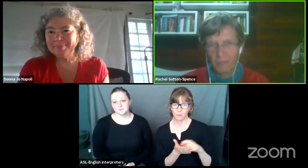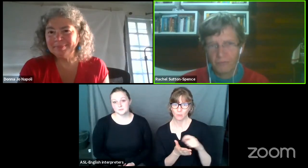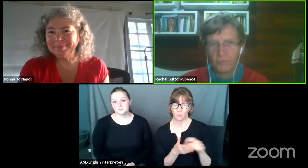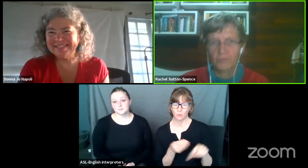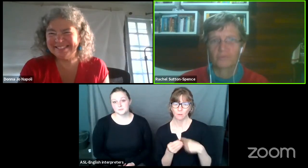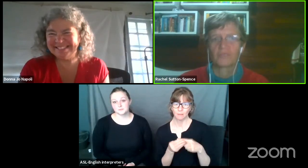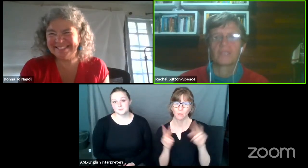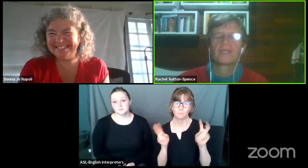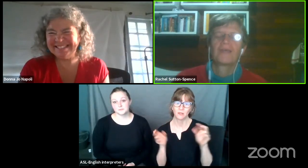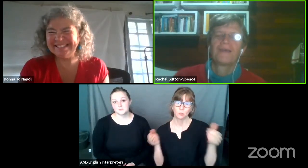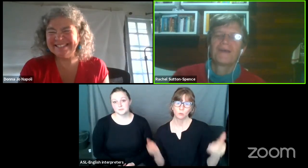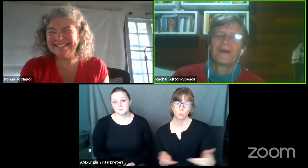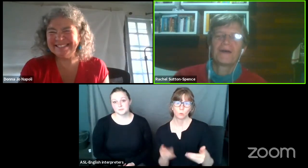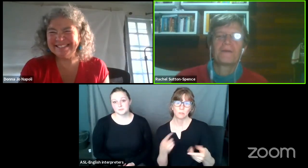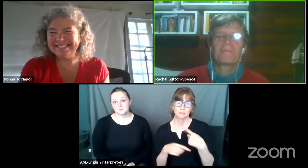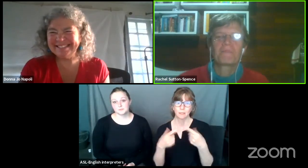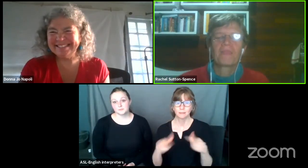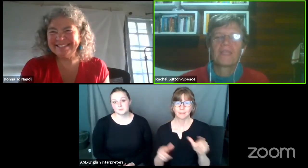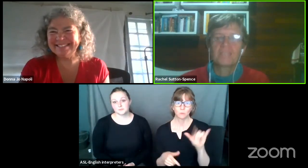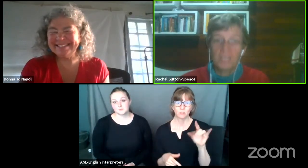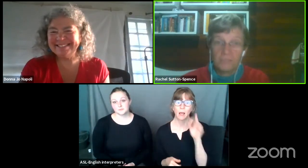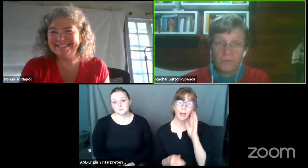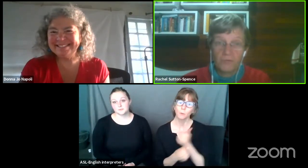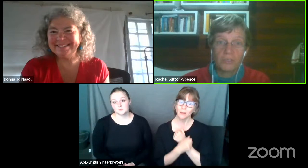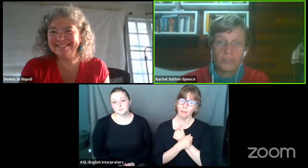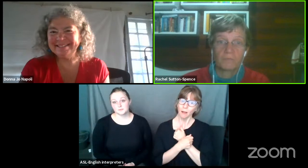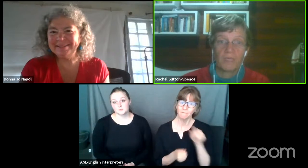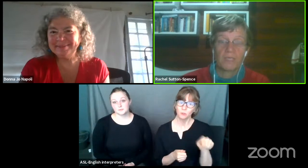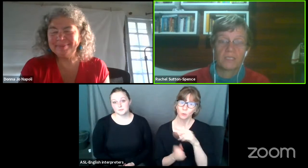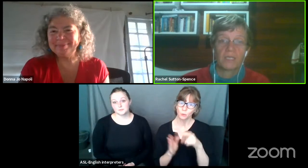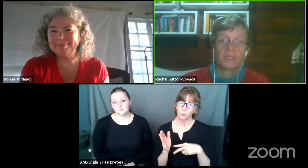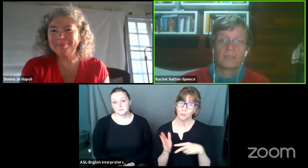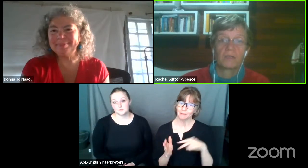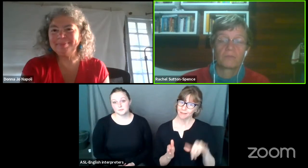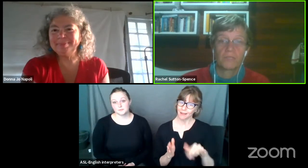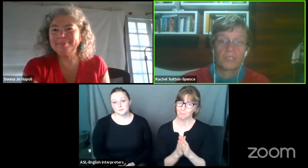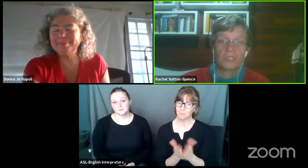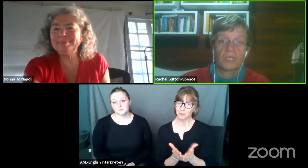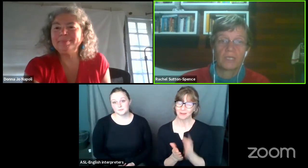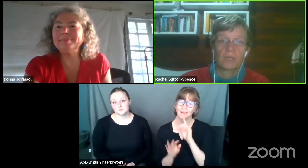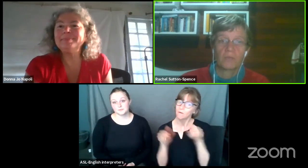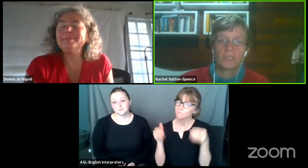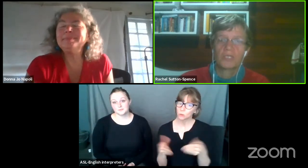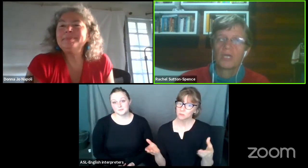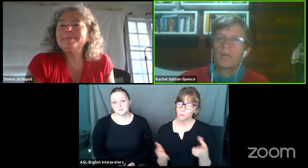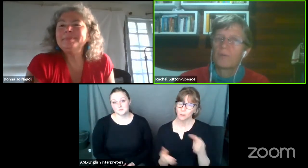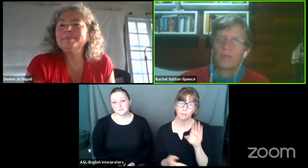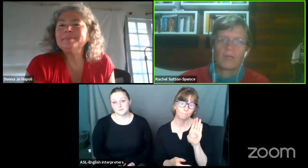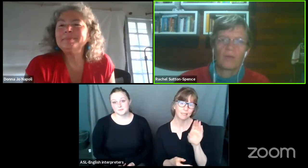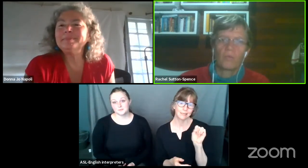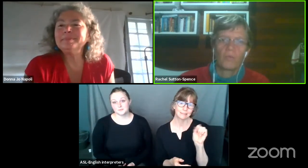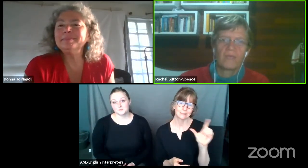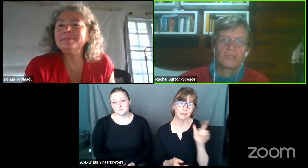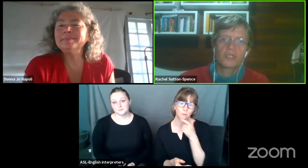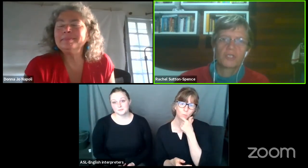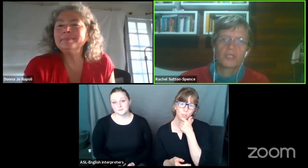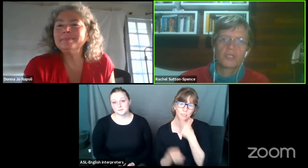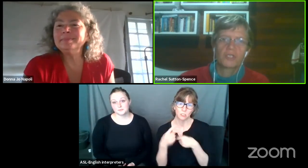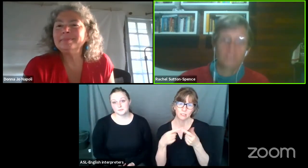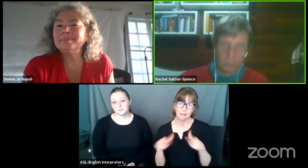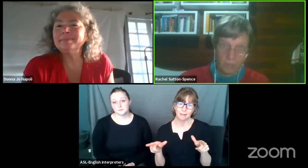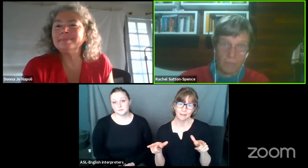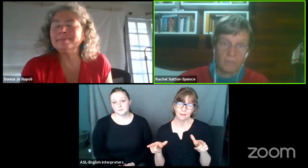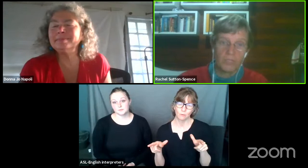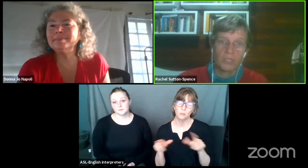I'd love you all to read. It does focus on BSL, on British Sign Language, but we tried,